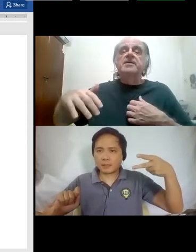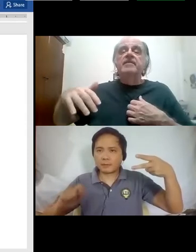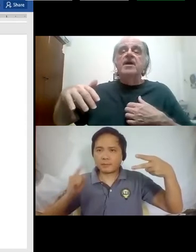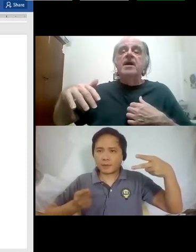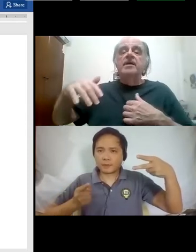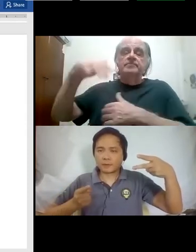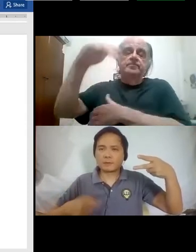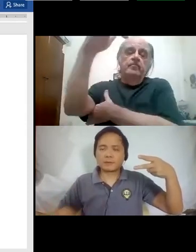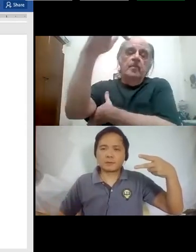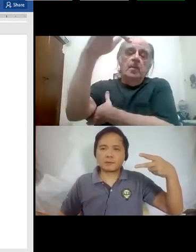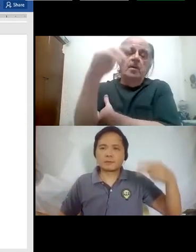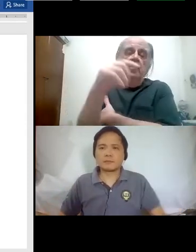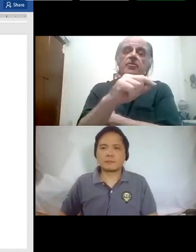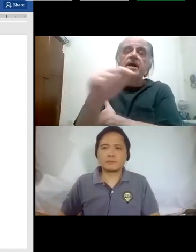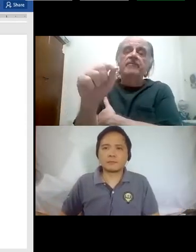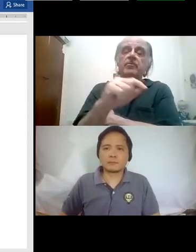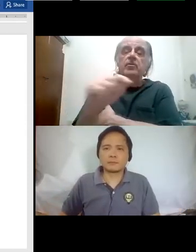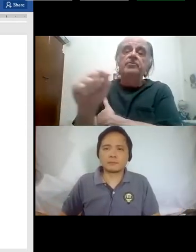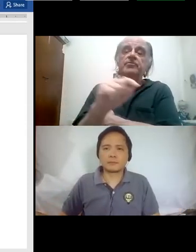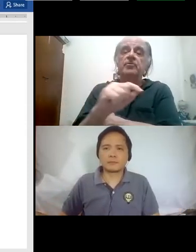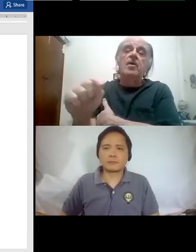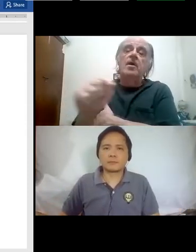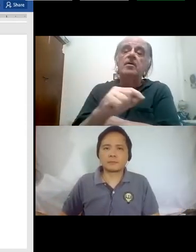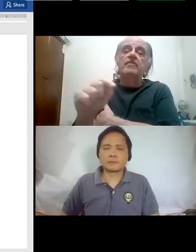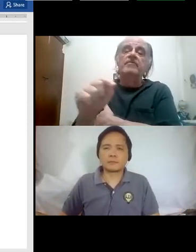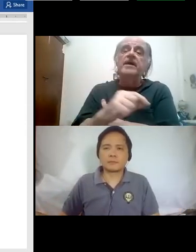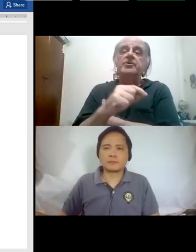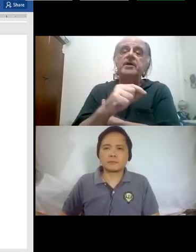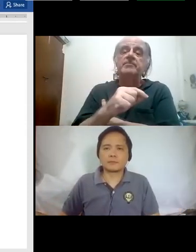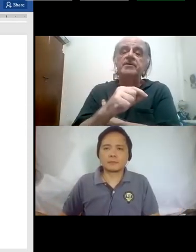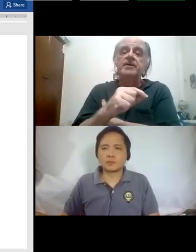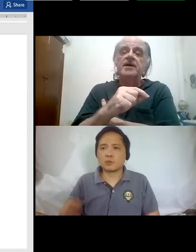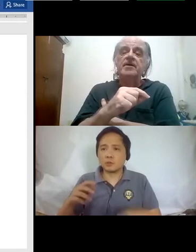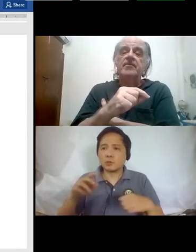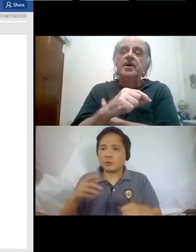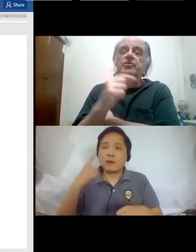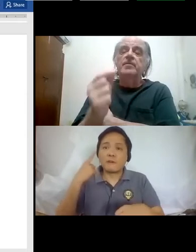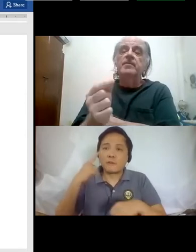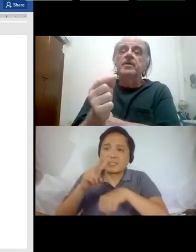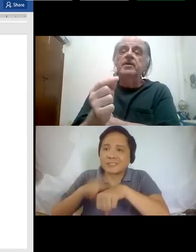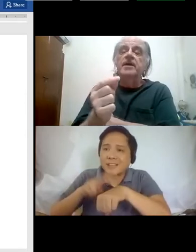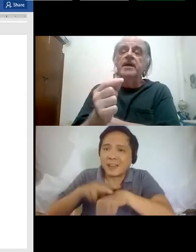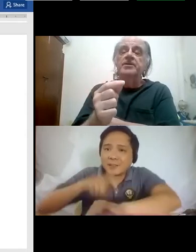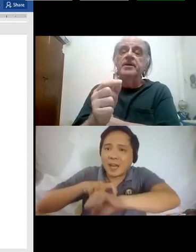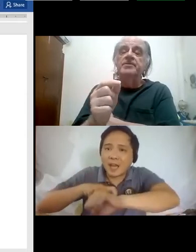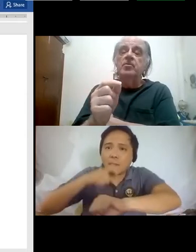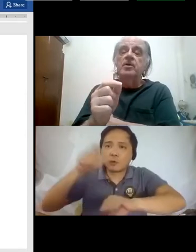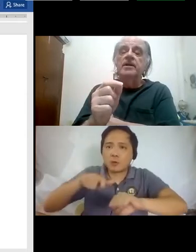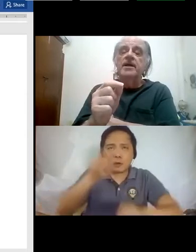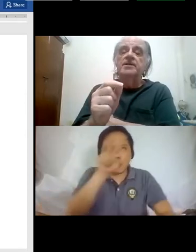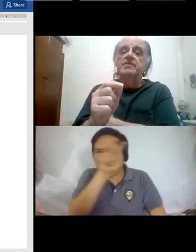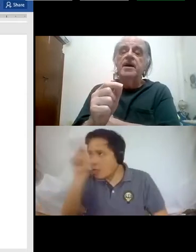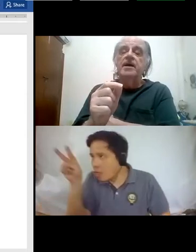now to save time, you don't have to look through all of the hand shapes. But you remember the hand shapes